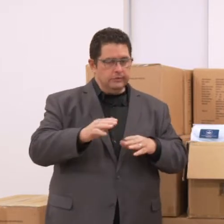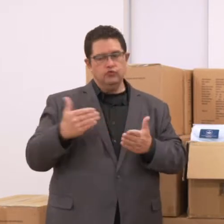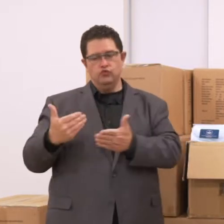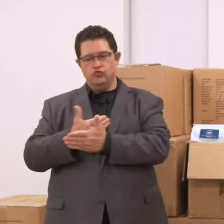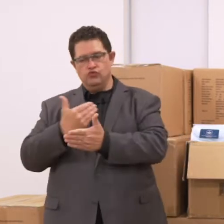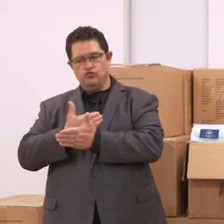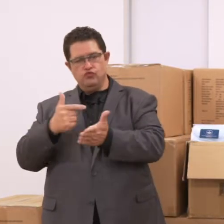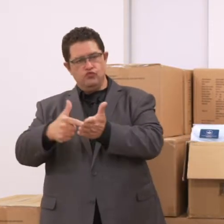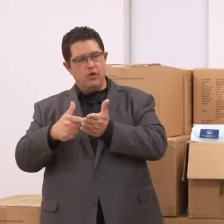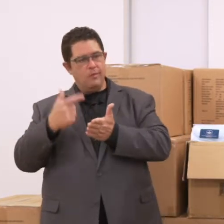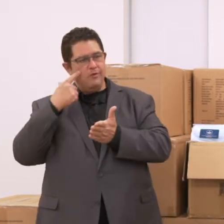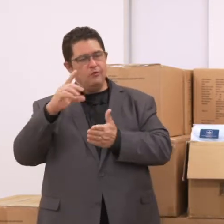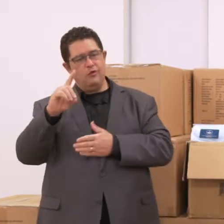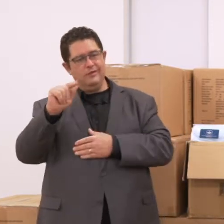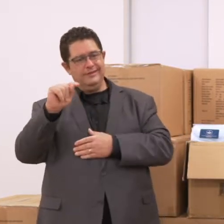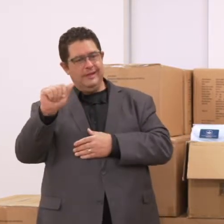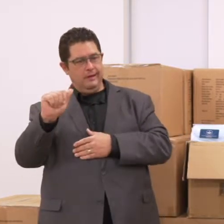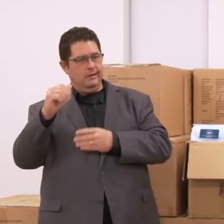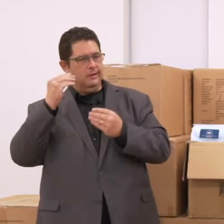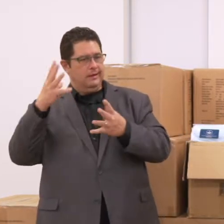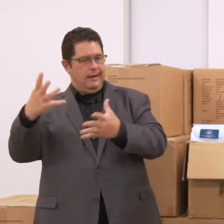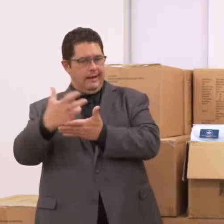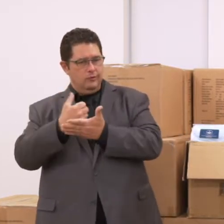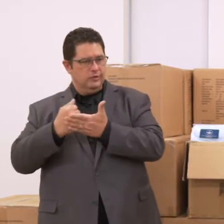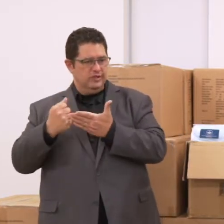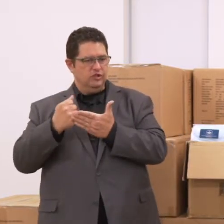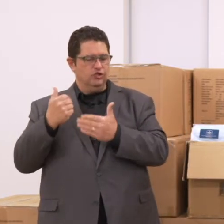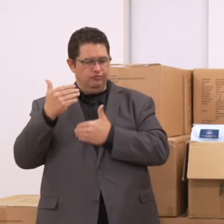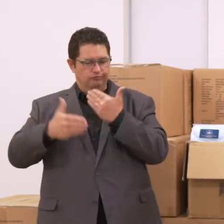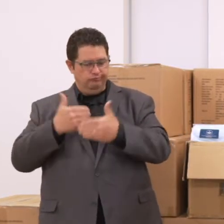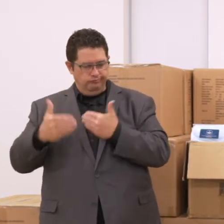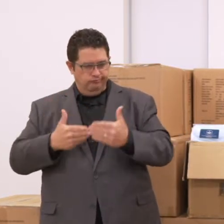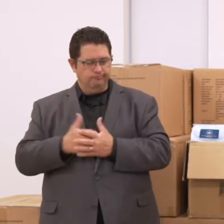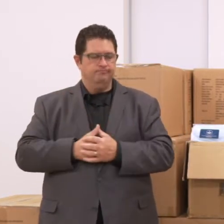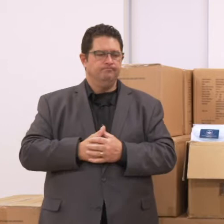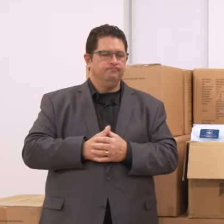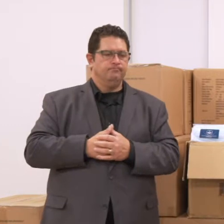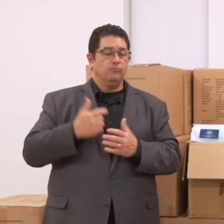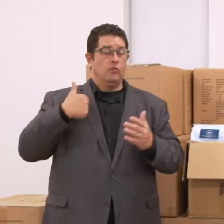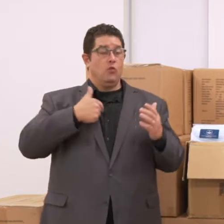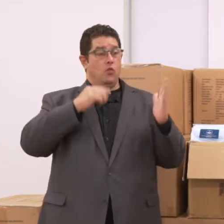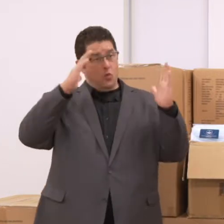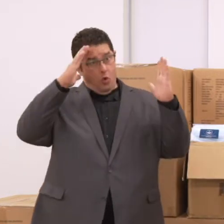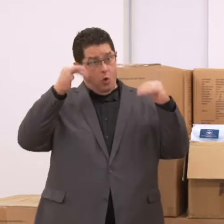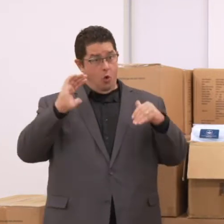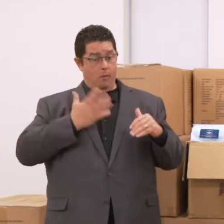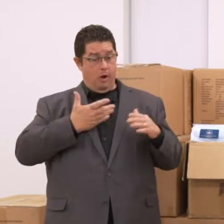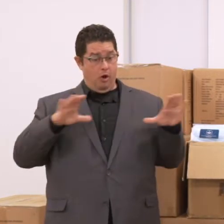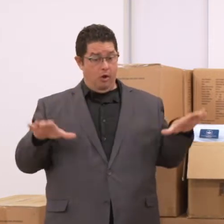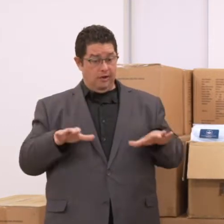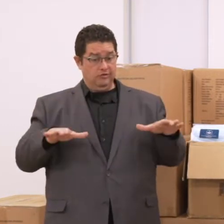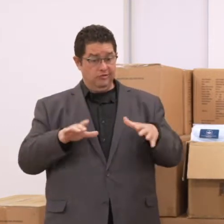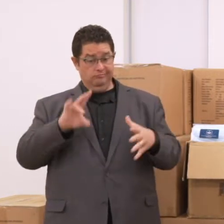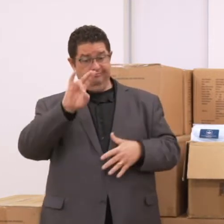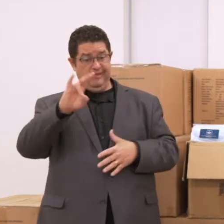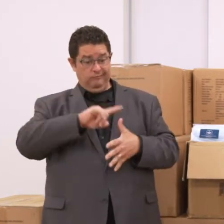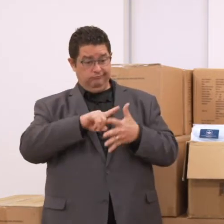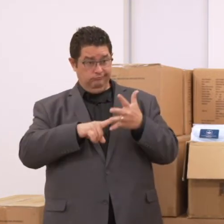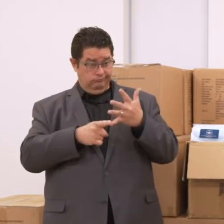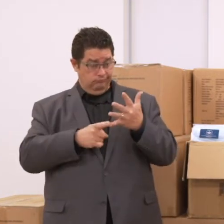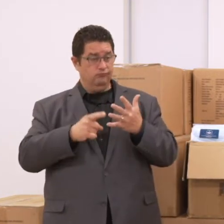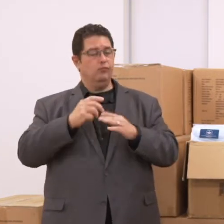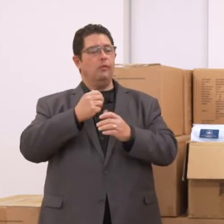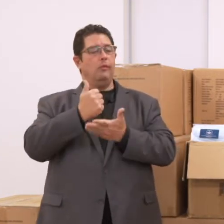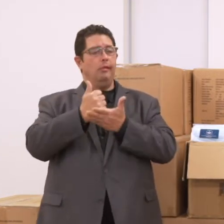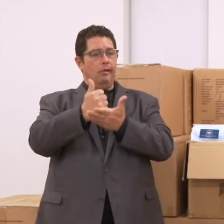for data acquisition and data management in the health department. We hope that our actions here today that we're announcing will reduce the spread